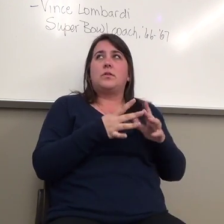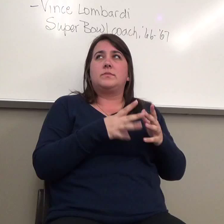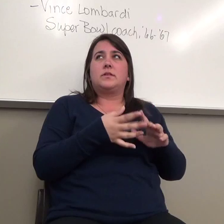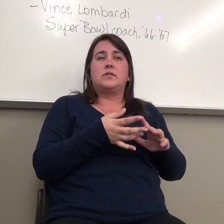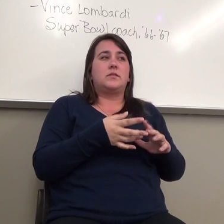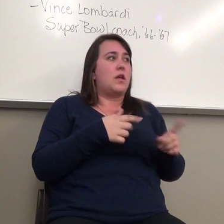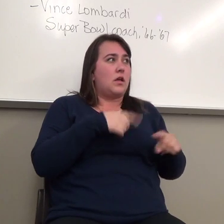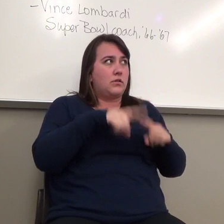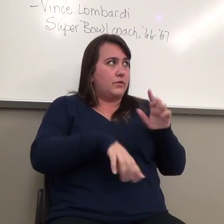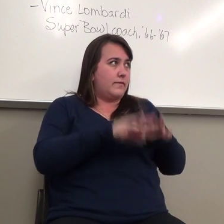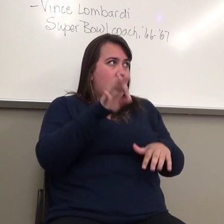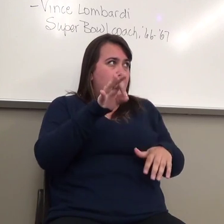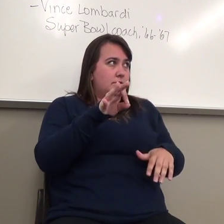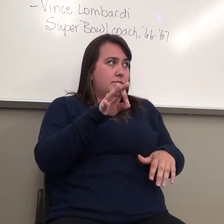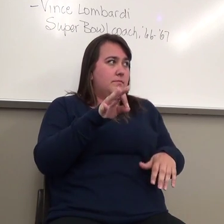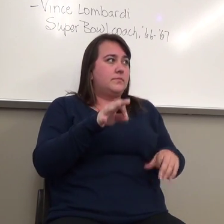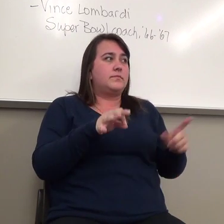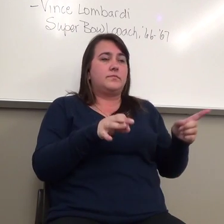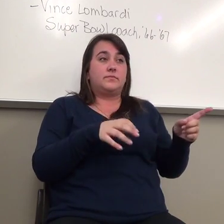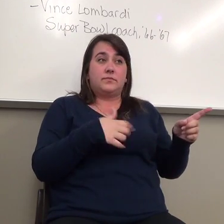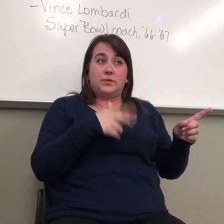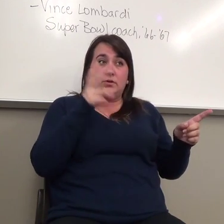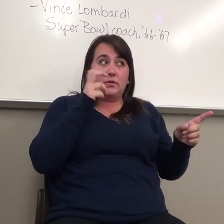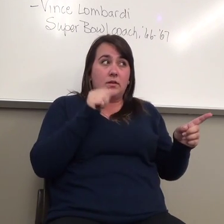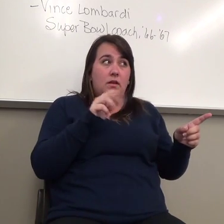find Did you hear what Anna Rissa said?